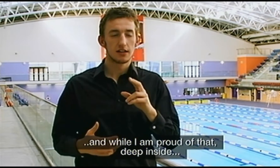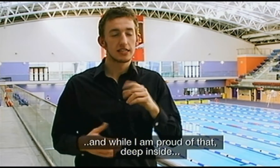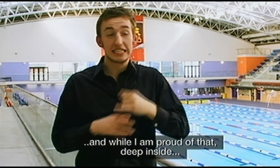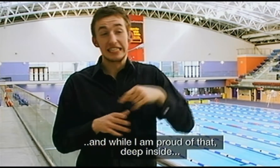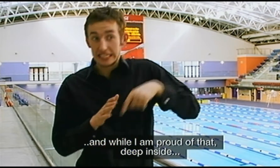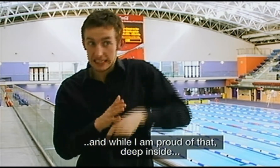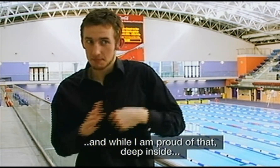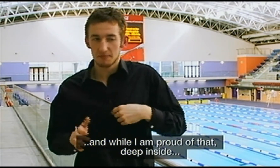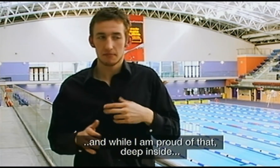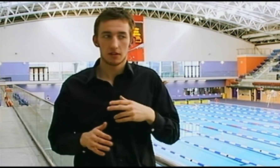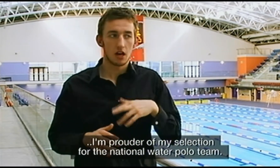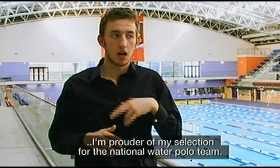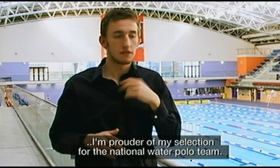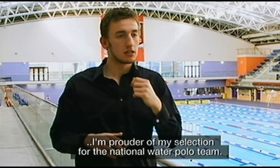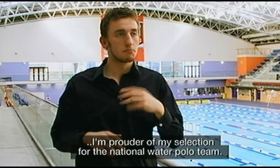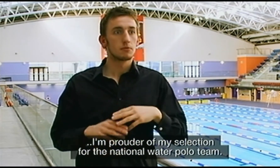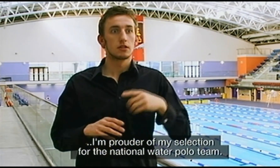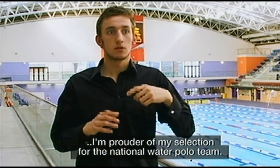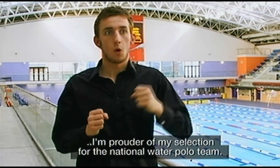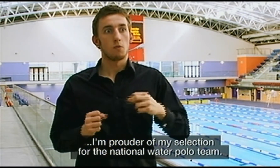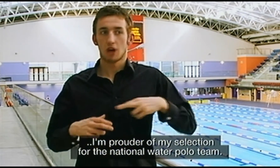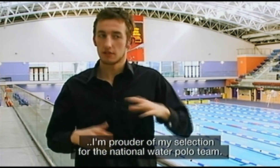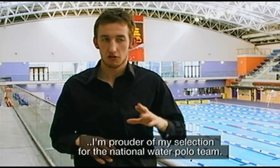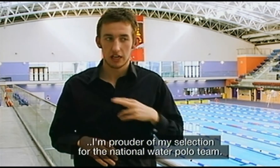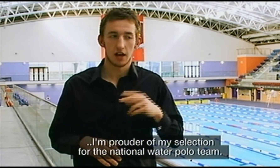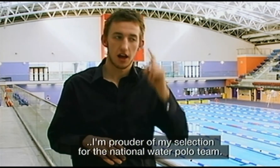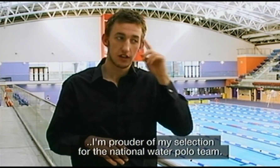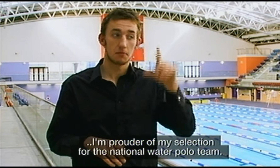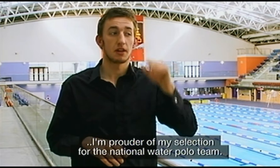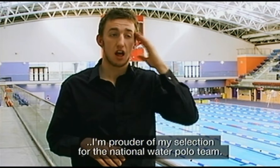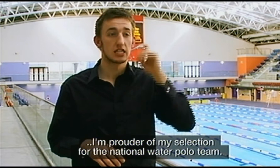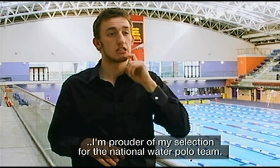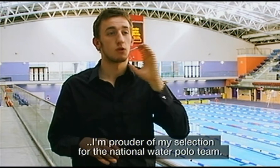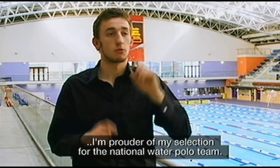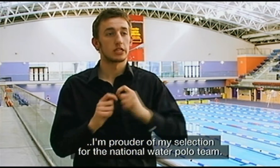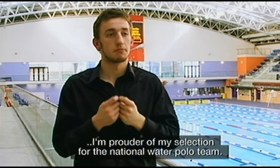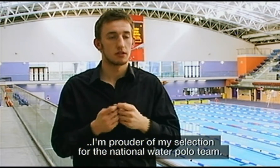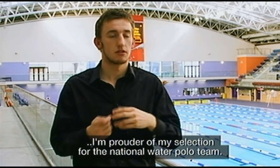inside, I'm prouder of my selection for the national water polo team.